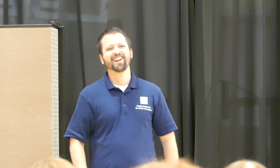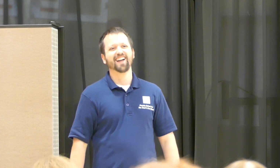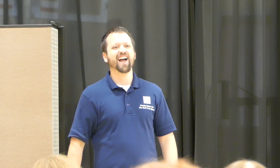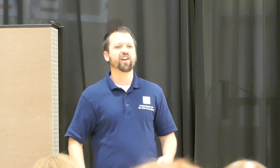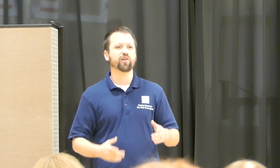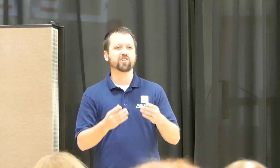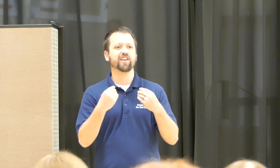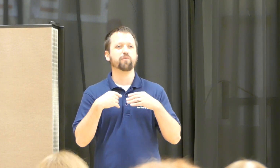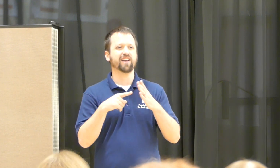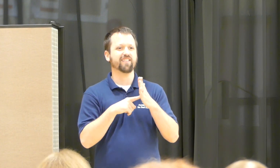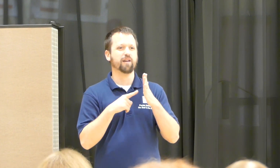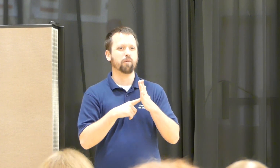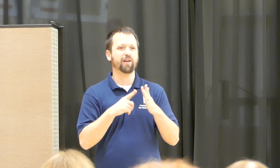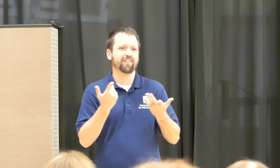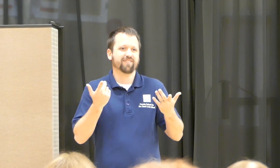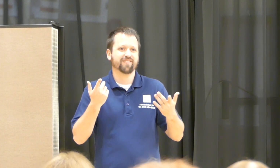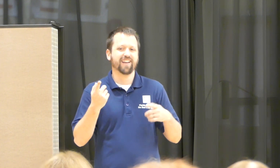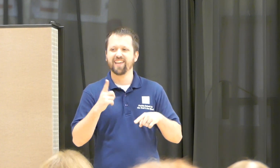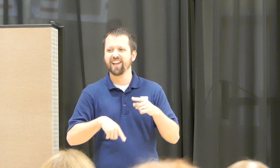I know you're just going to be able to do it.